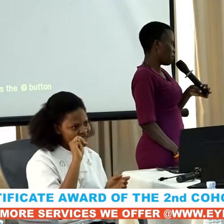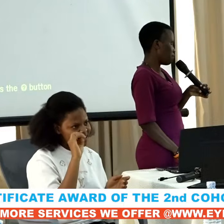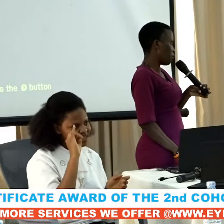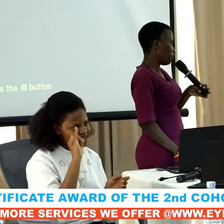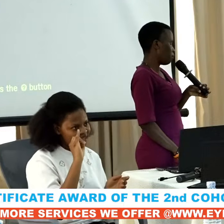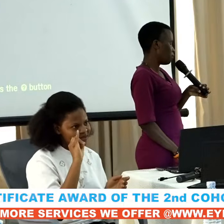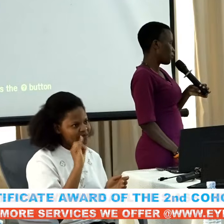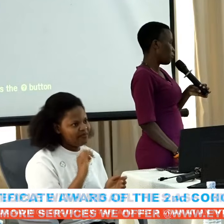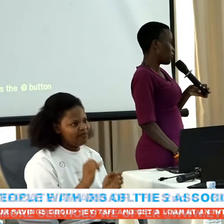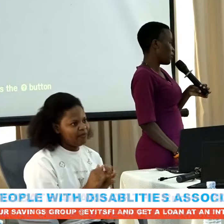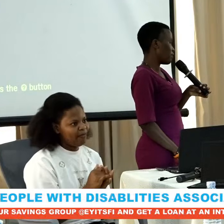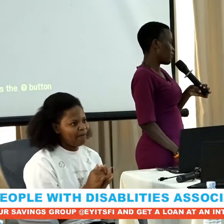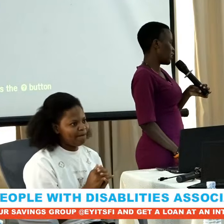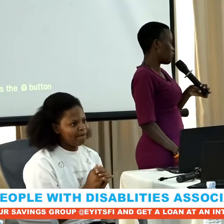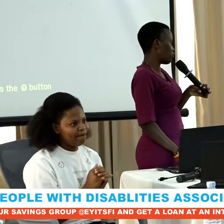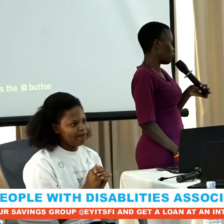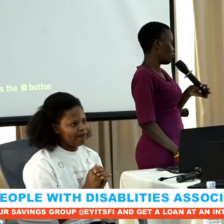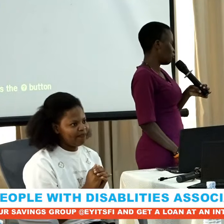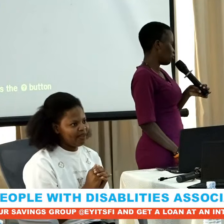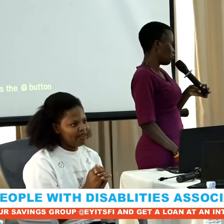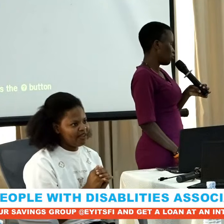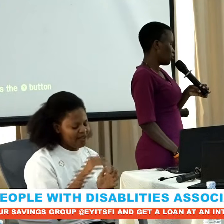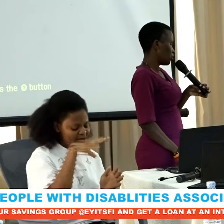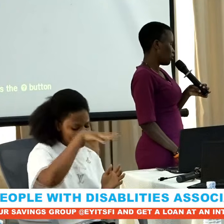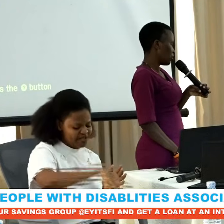have people with intellectual